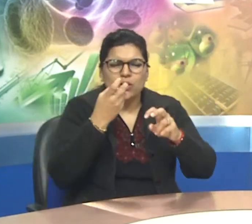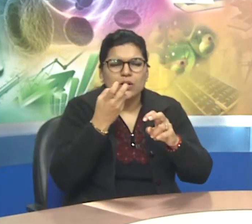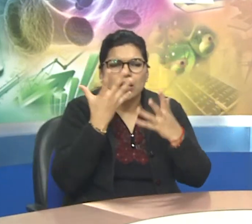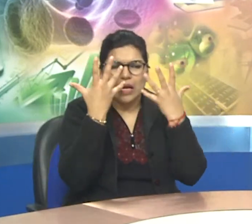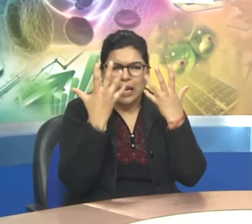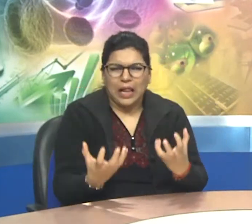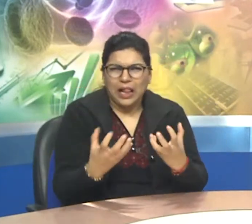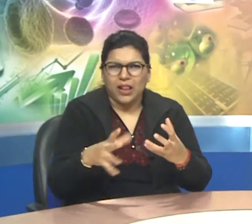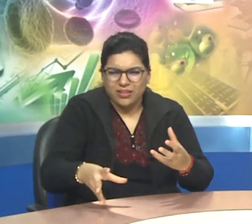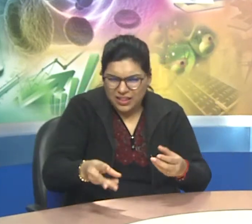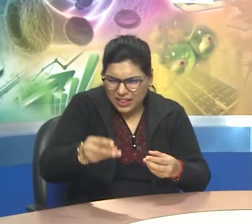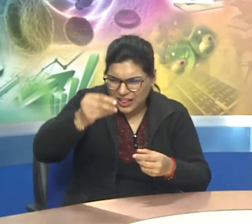We all